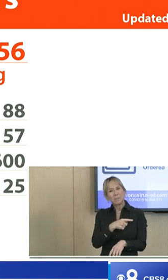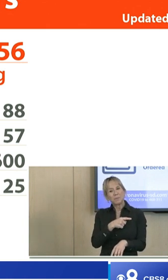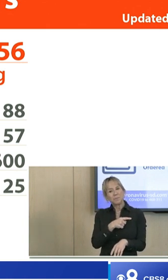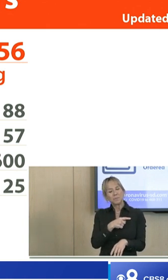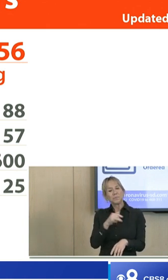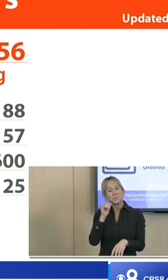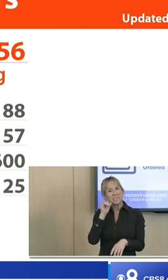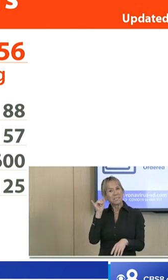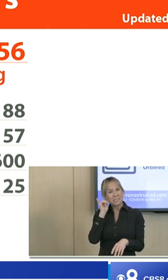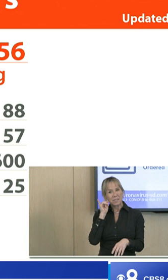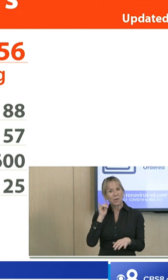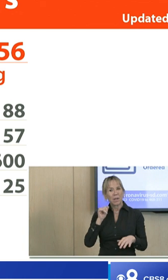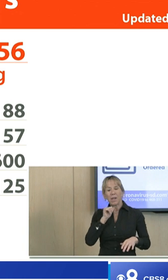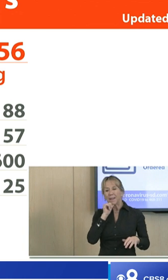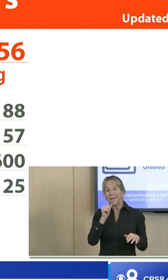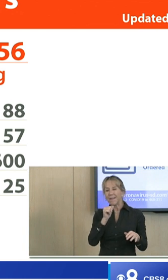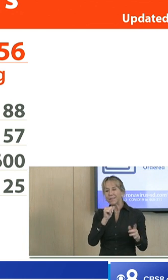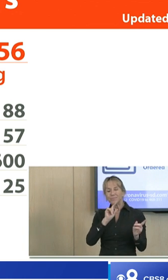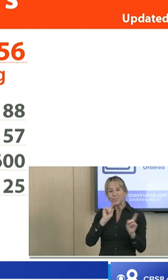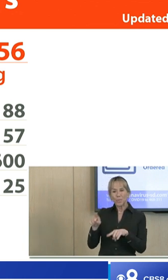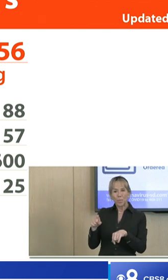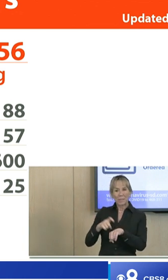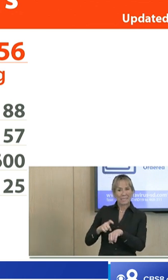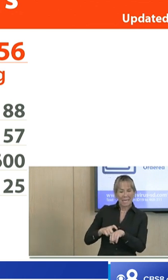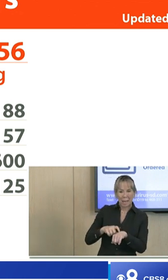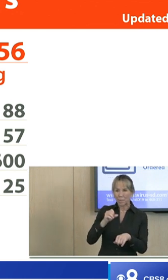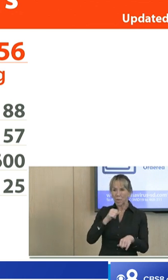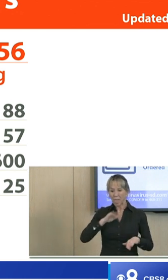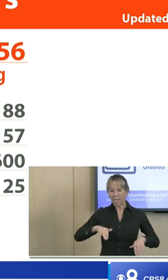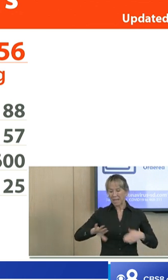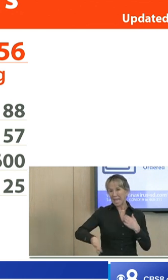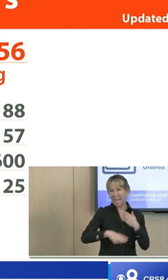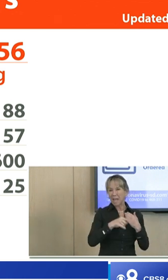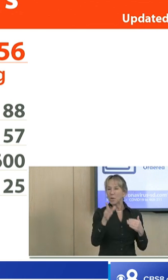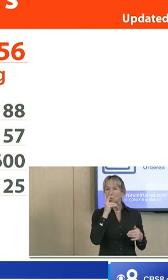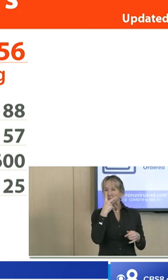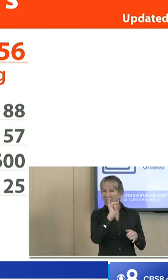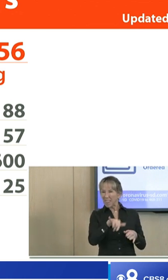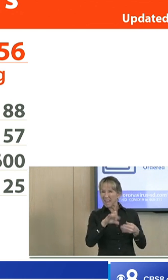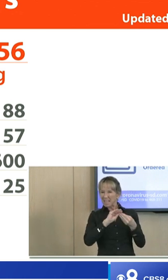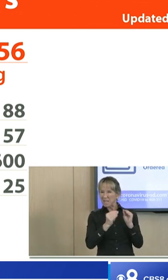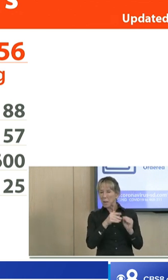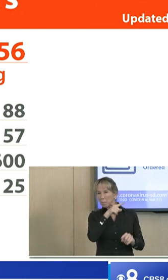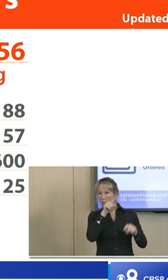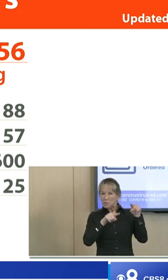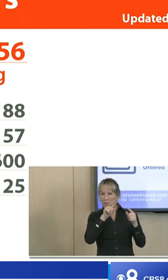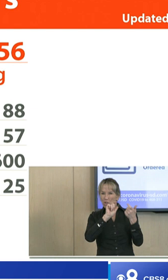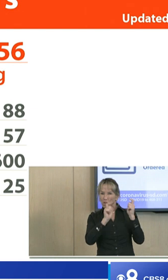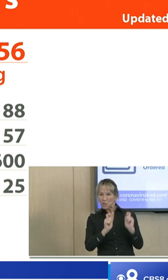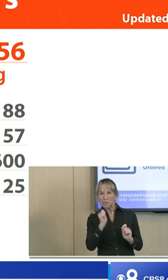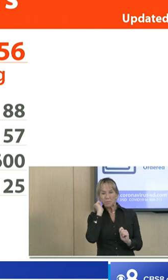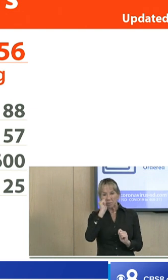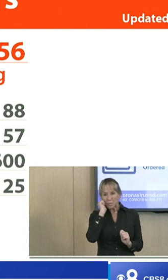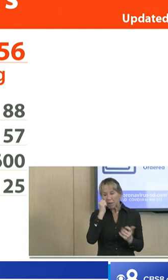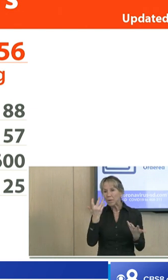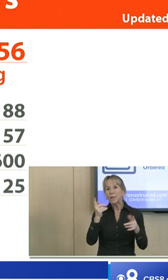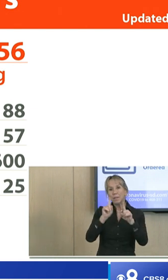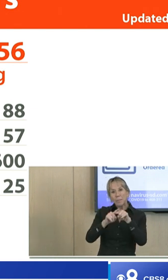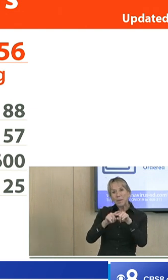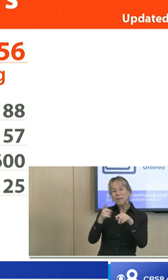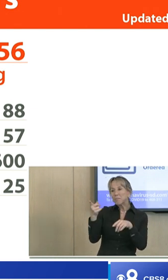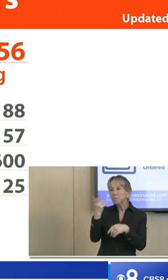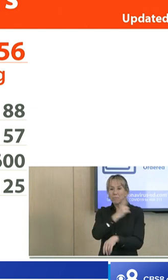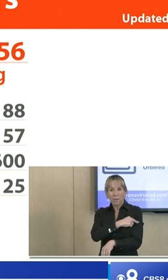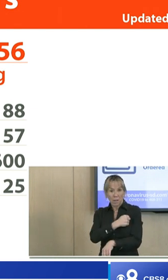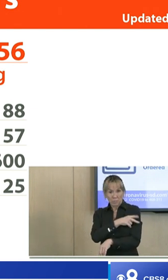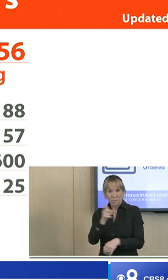yesterday did not get their reports in time. And so again, we will see fluctuations in that number day-to-day based on the number of hospitals who have reported